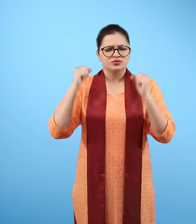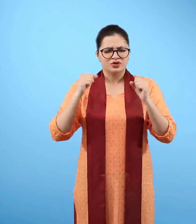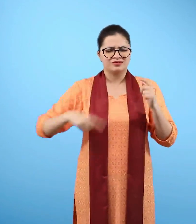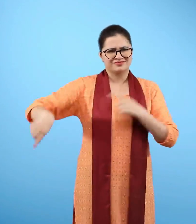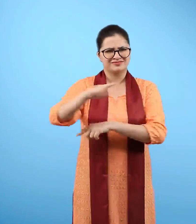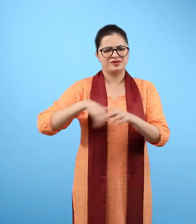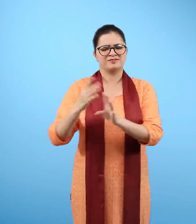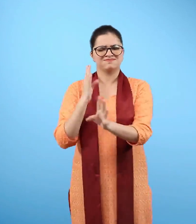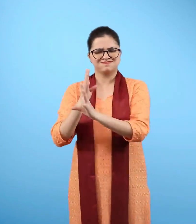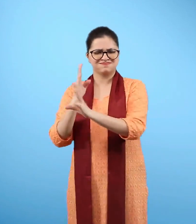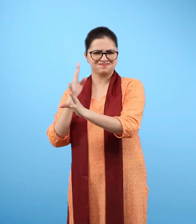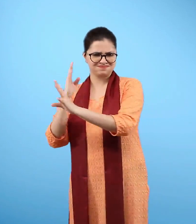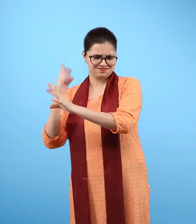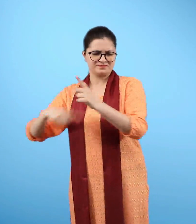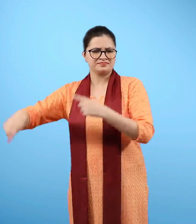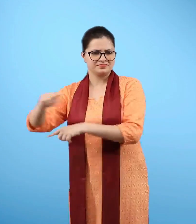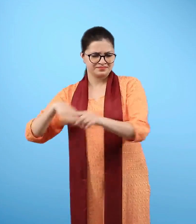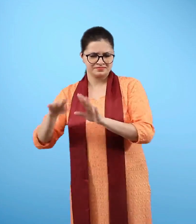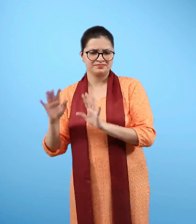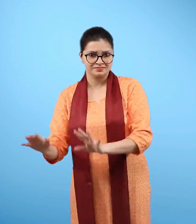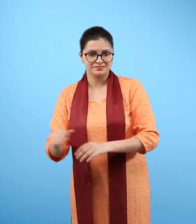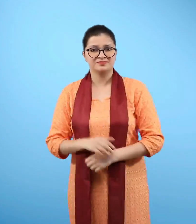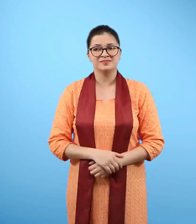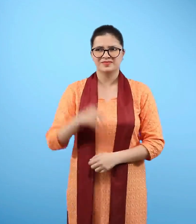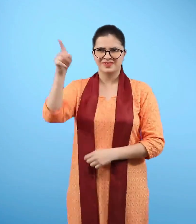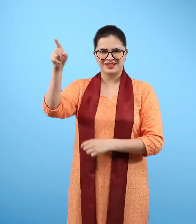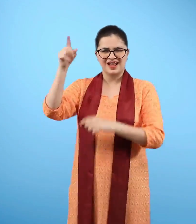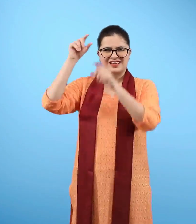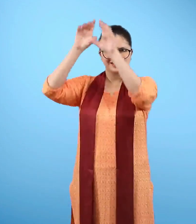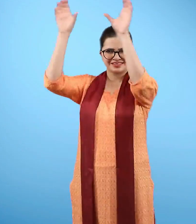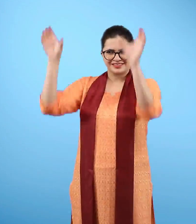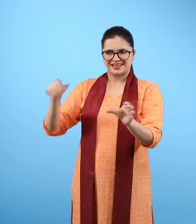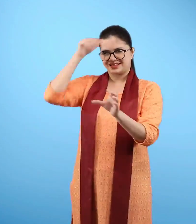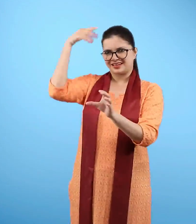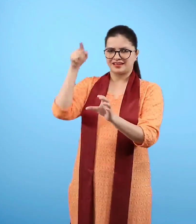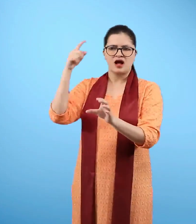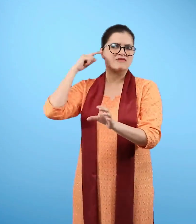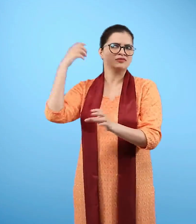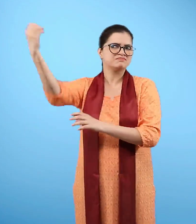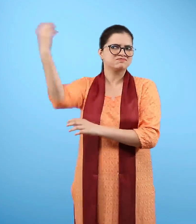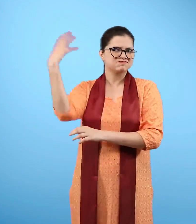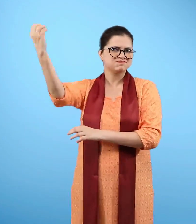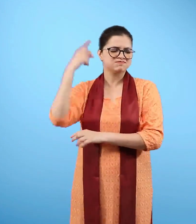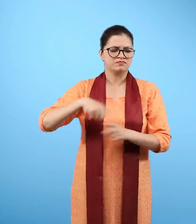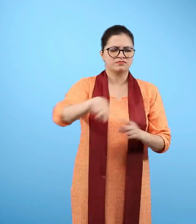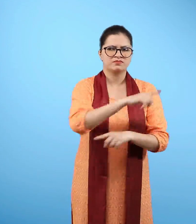As the children settle down, they hear something about India Gate on the loudspeaker.